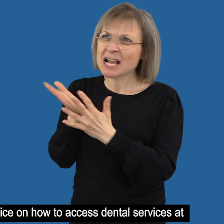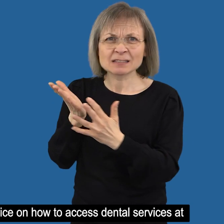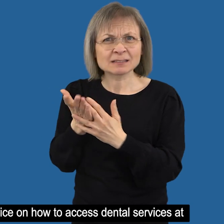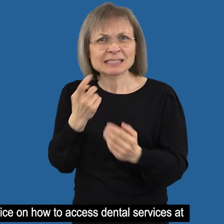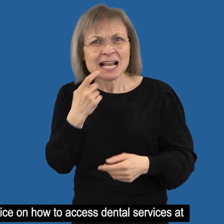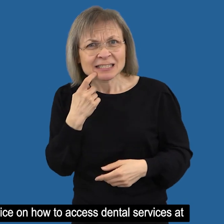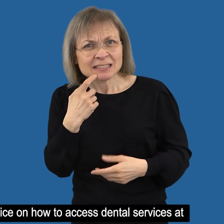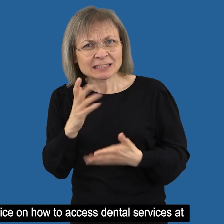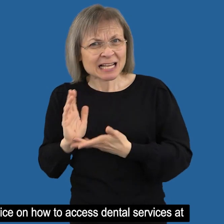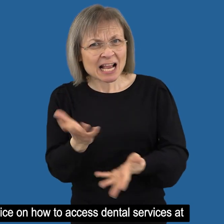services at